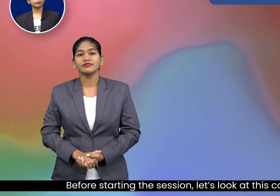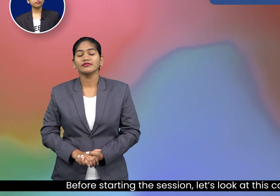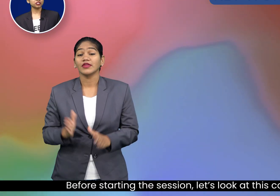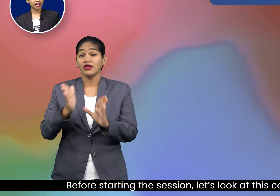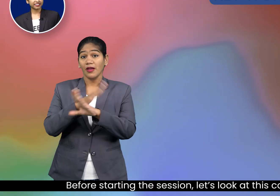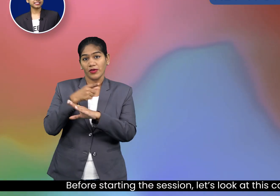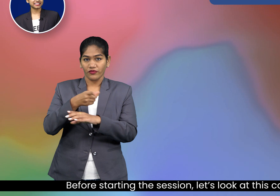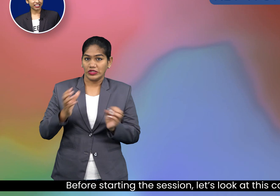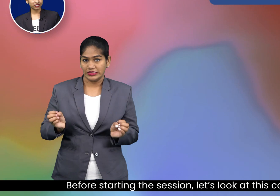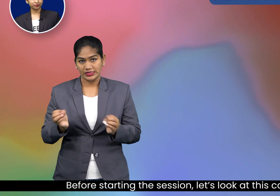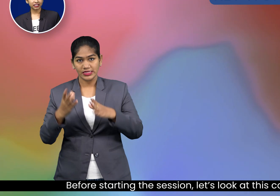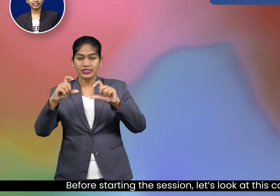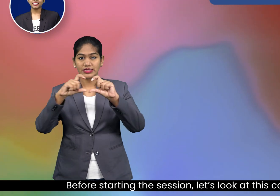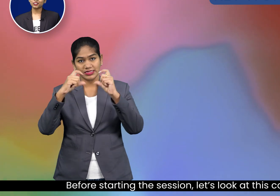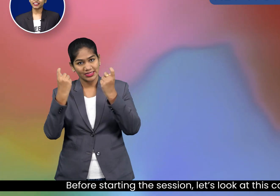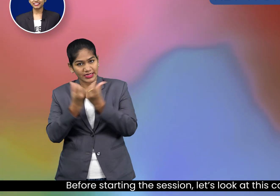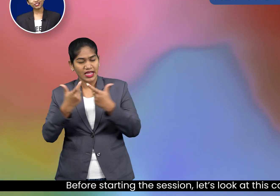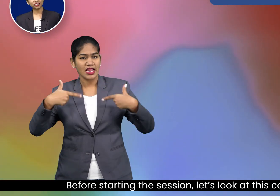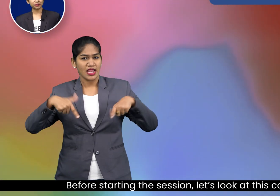Before starting the session, let's look at this concept map.